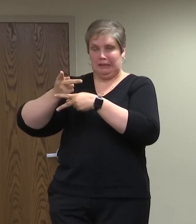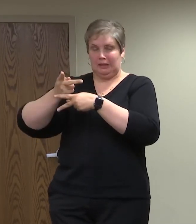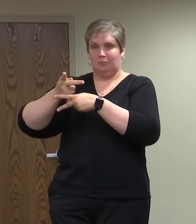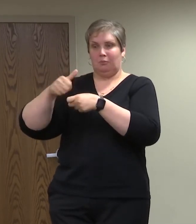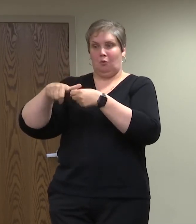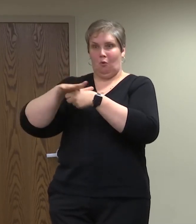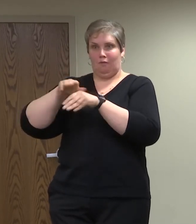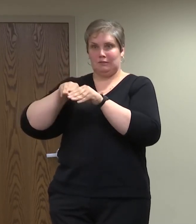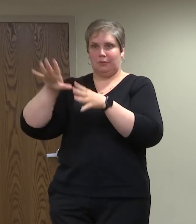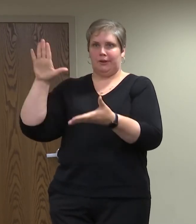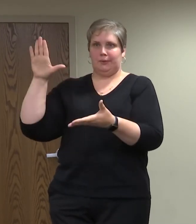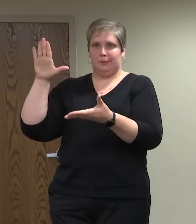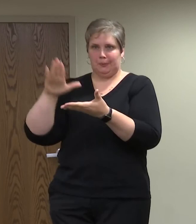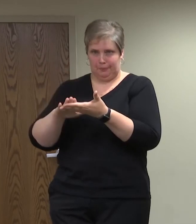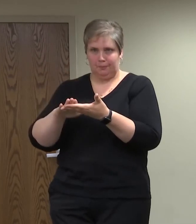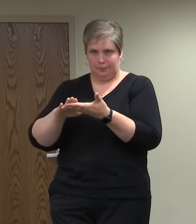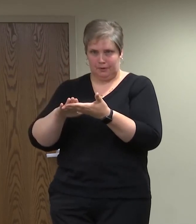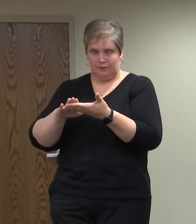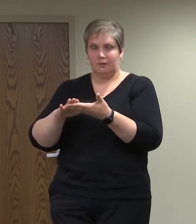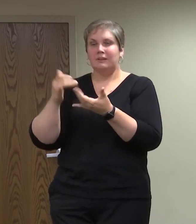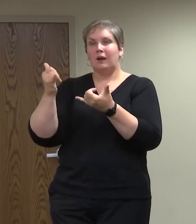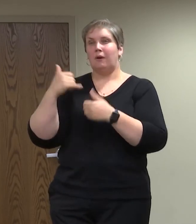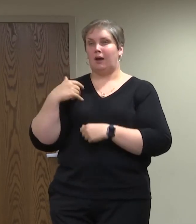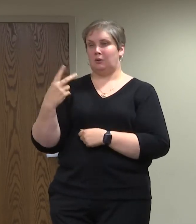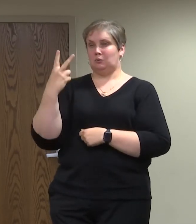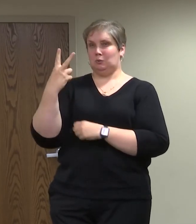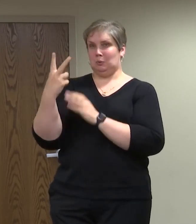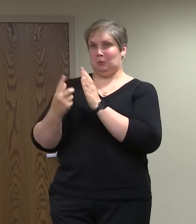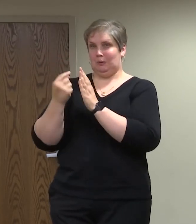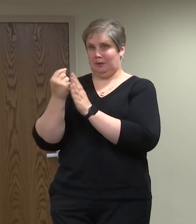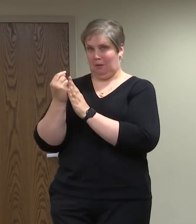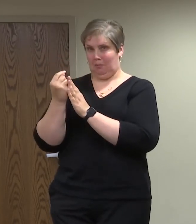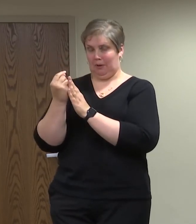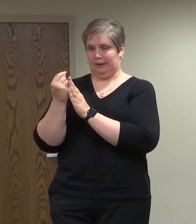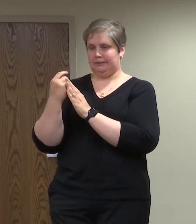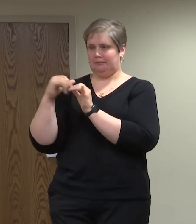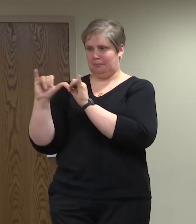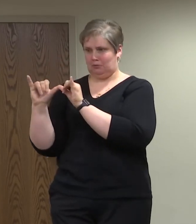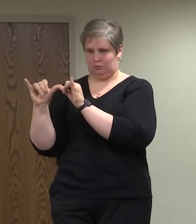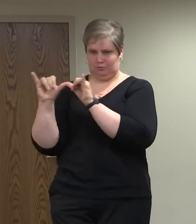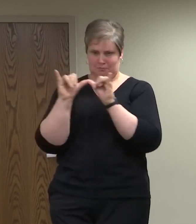down. Now we have to do our role as the community, keep the infection rates outside low.